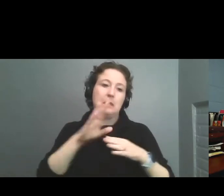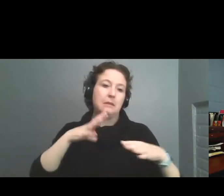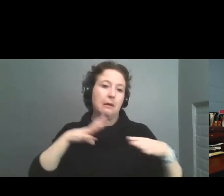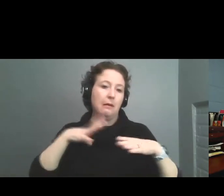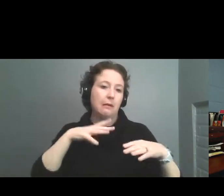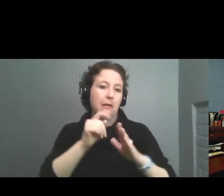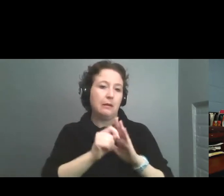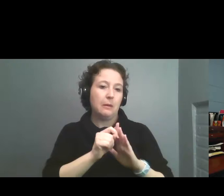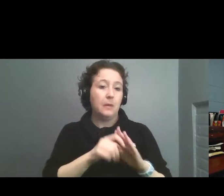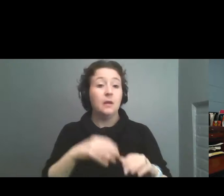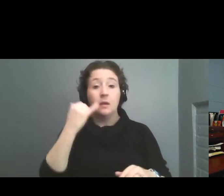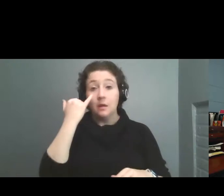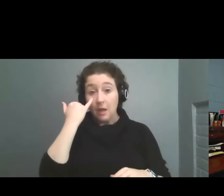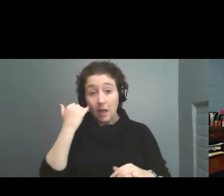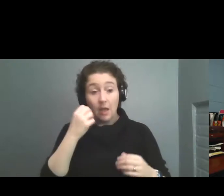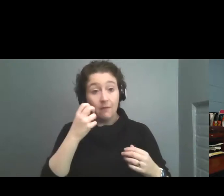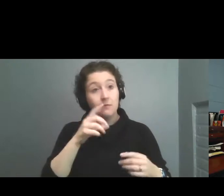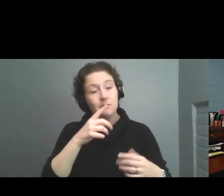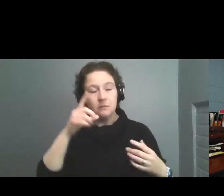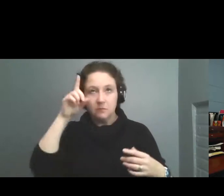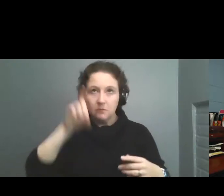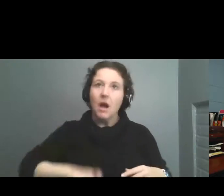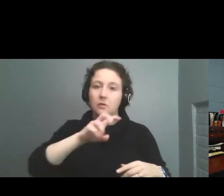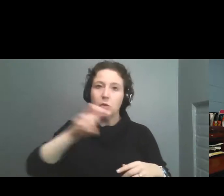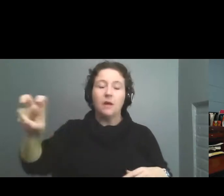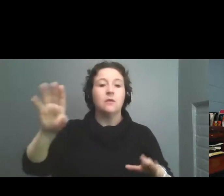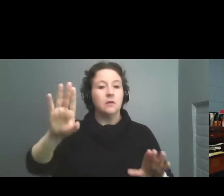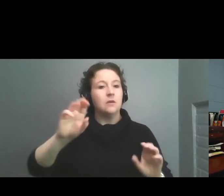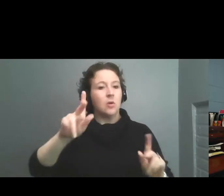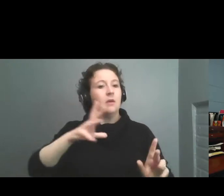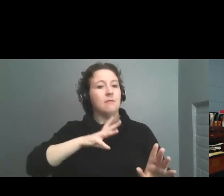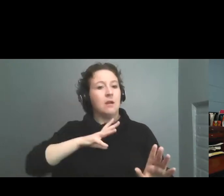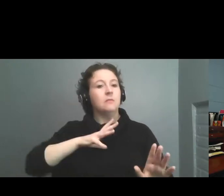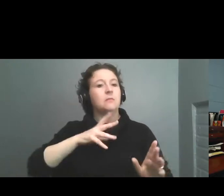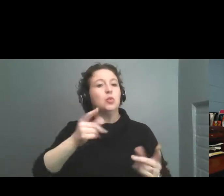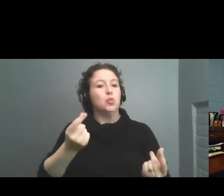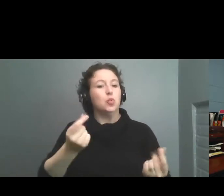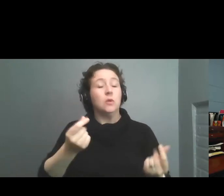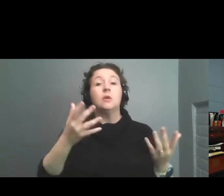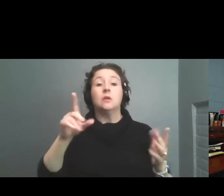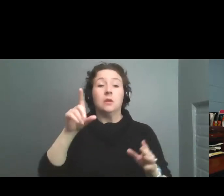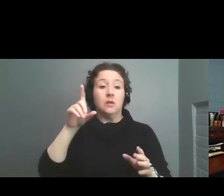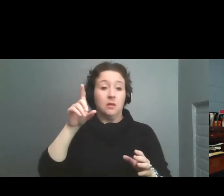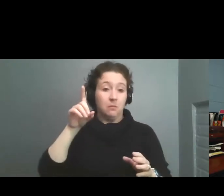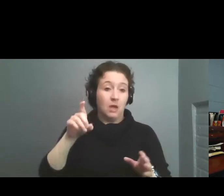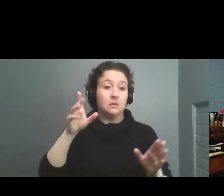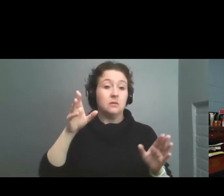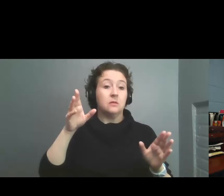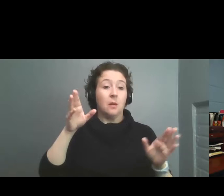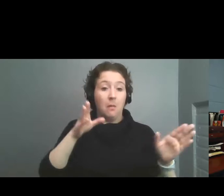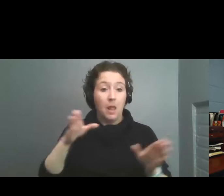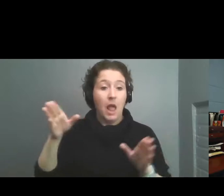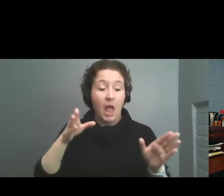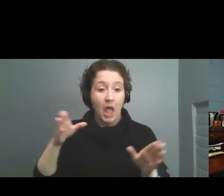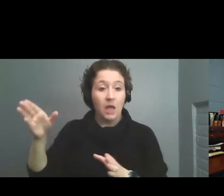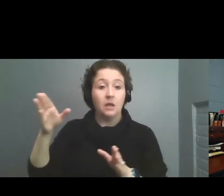do travel, please follow these tips. Plan ahead for things such as spread in the destination location and